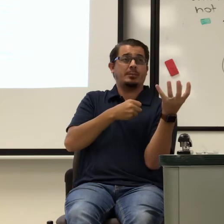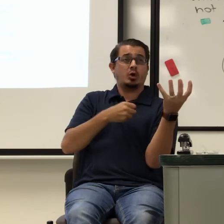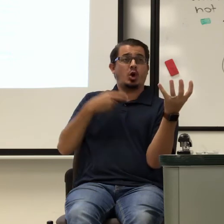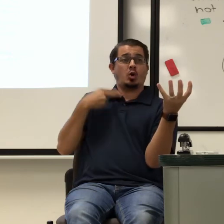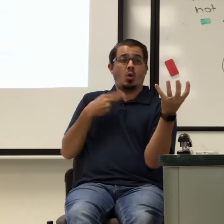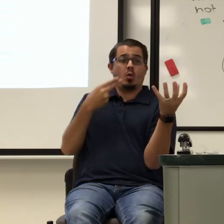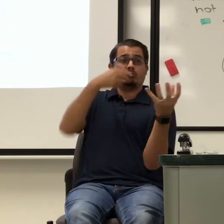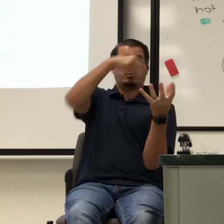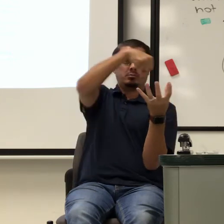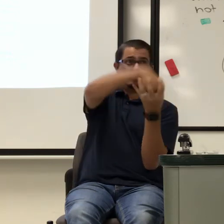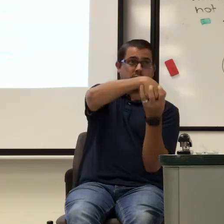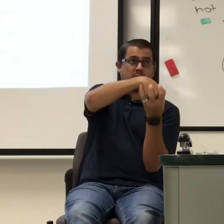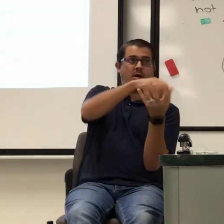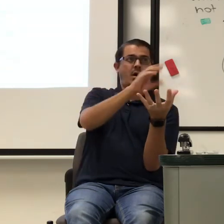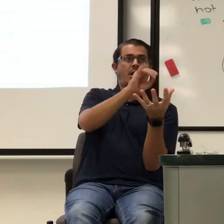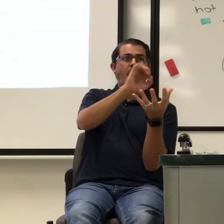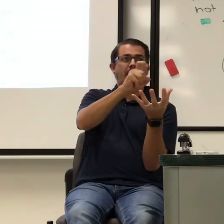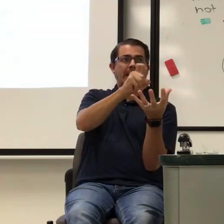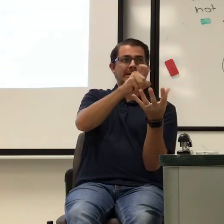this example, in the cytoplasm.